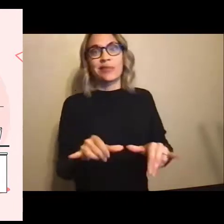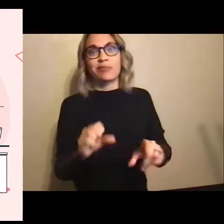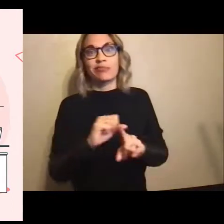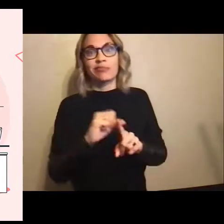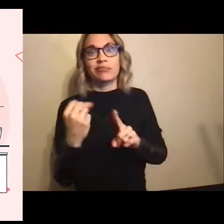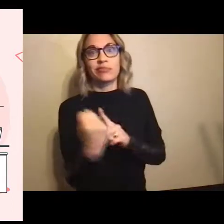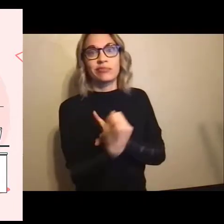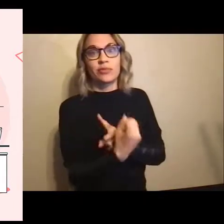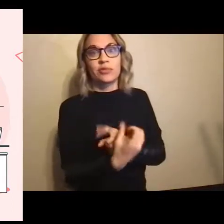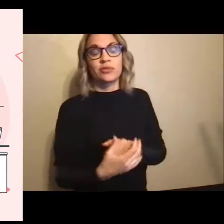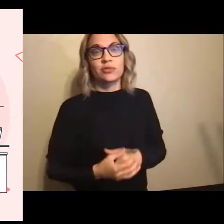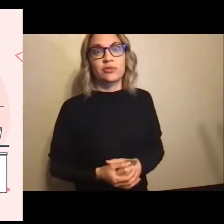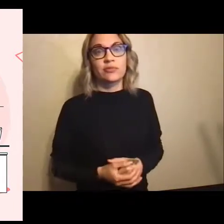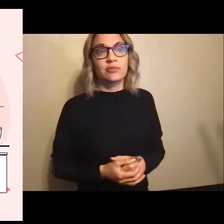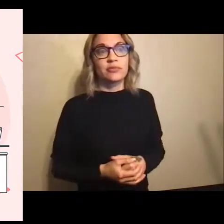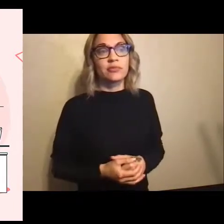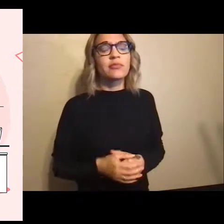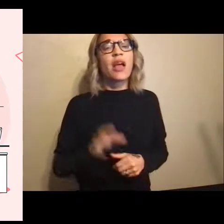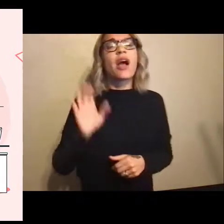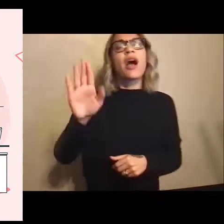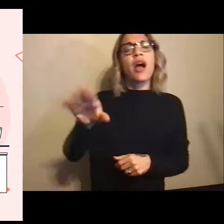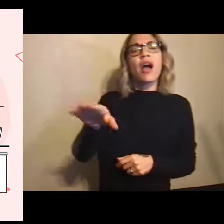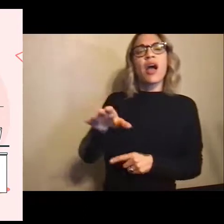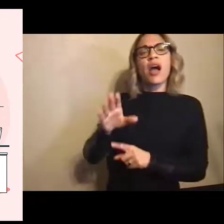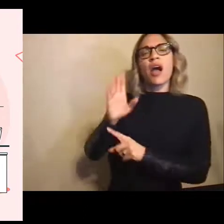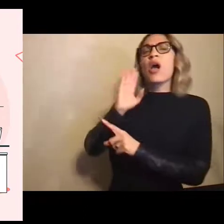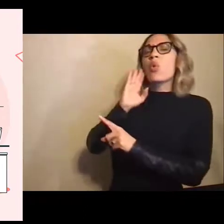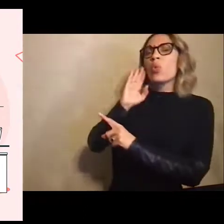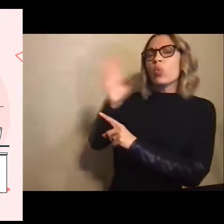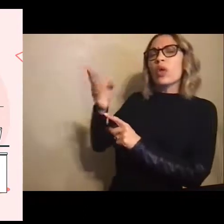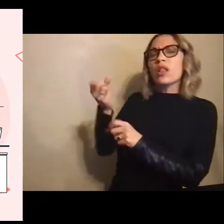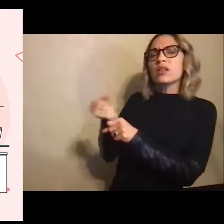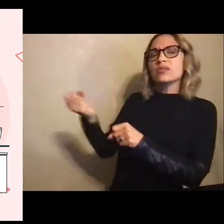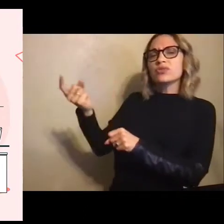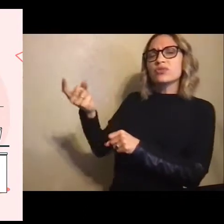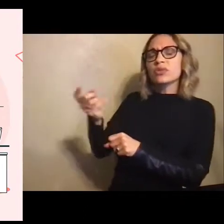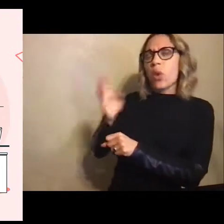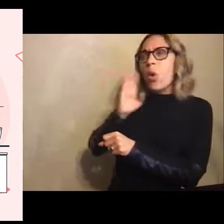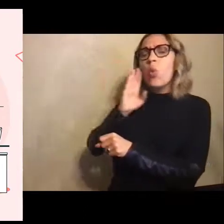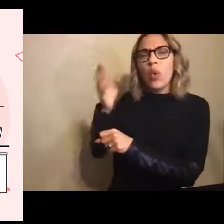And in the following year, when I revisit with them, it's the same situation.